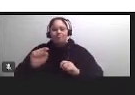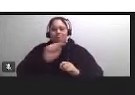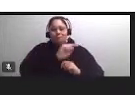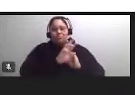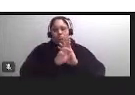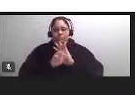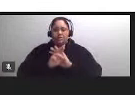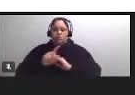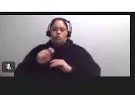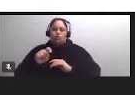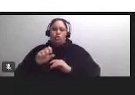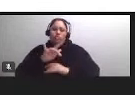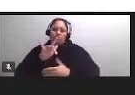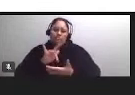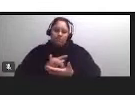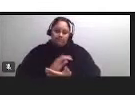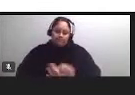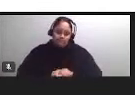centre reps.